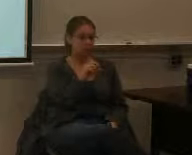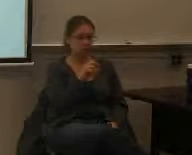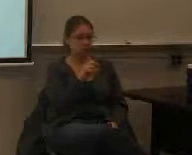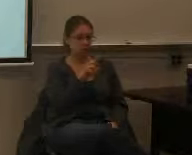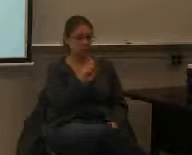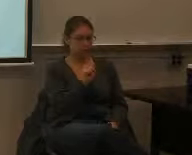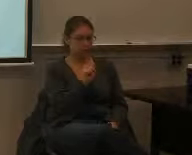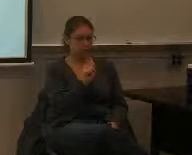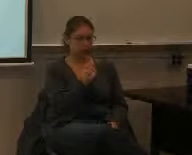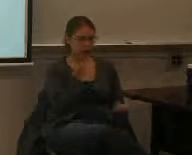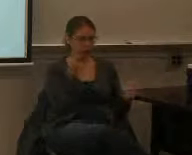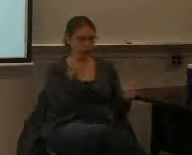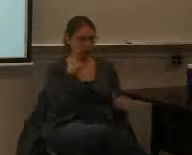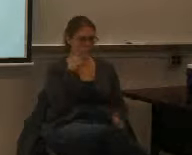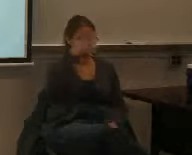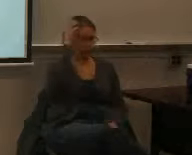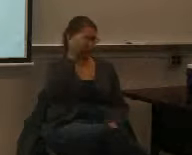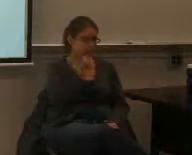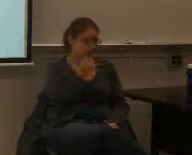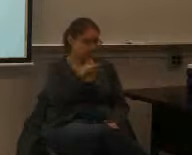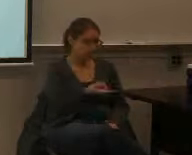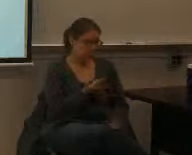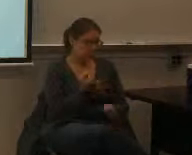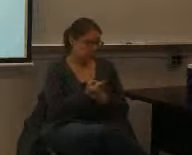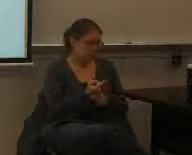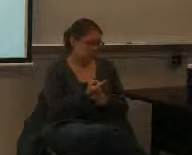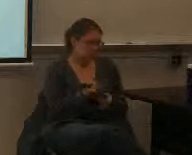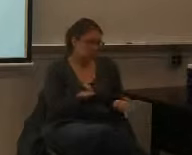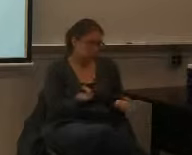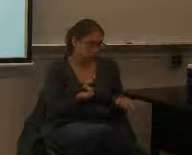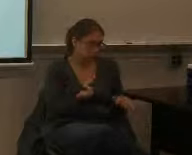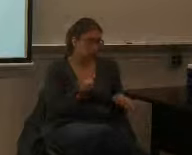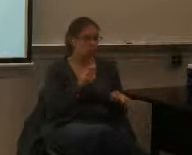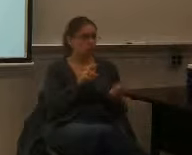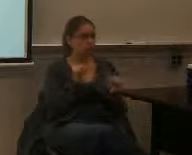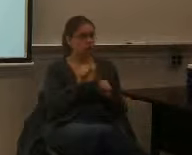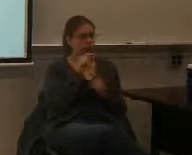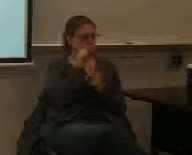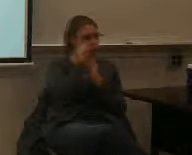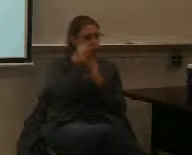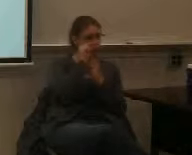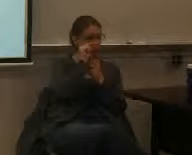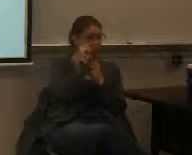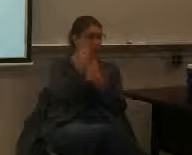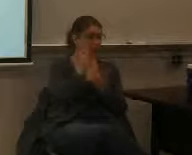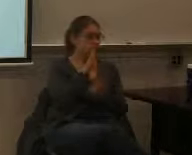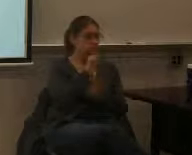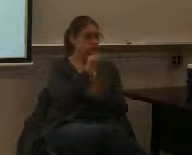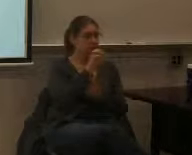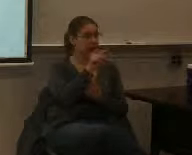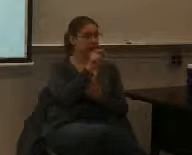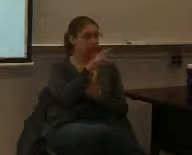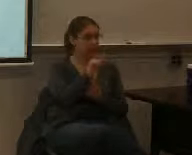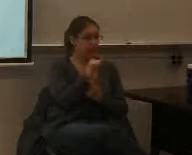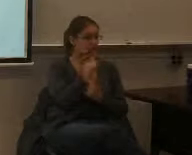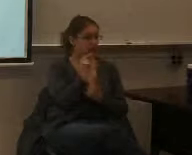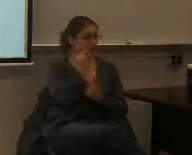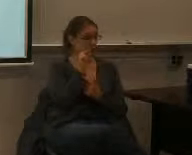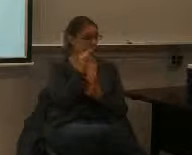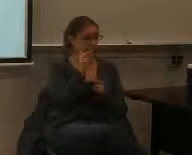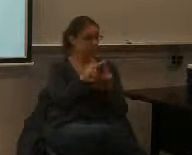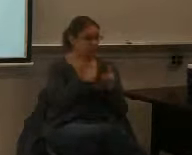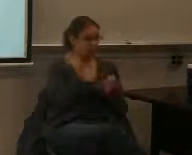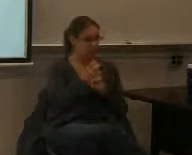you know, they're too big for lions to handle. Or you can be too small. Bacteria are so small they're